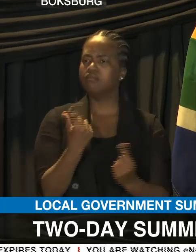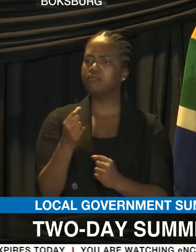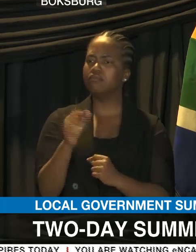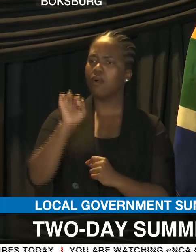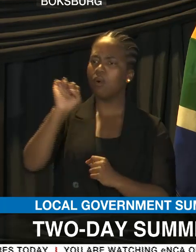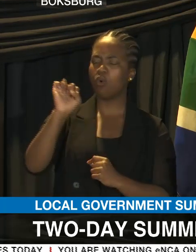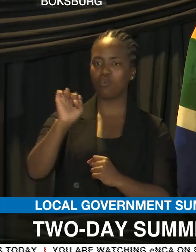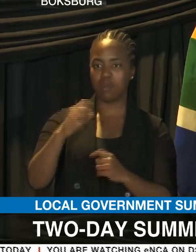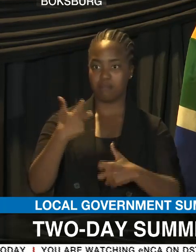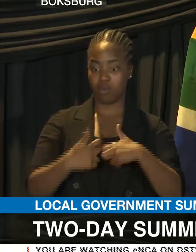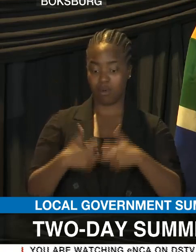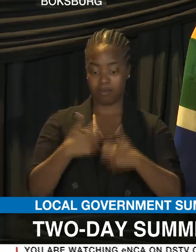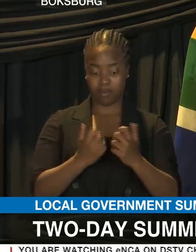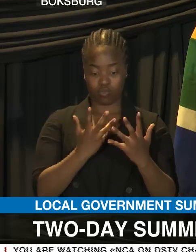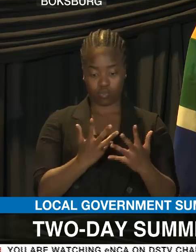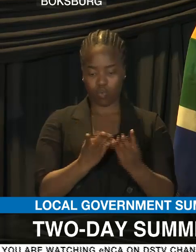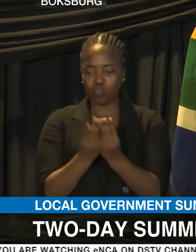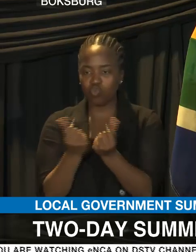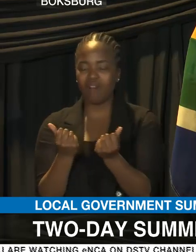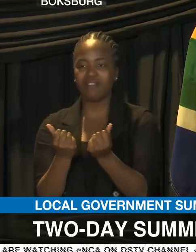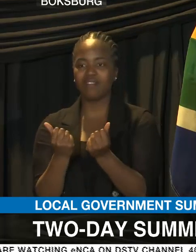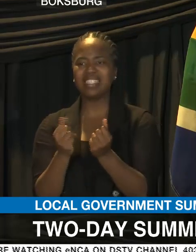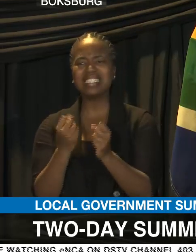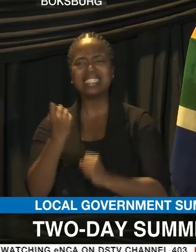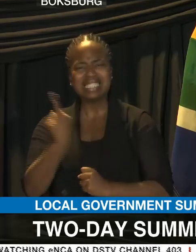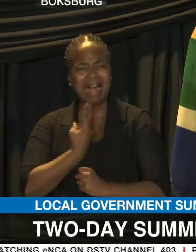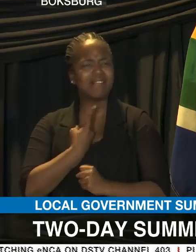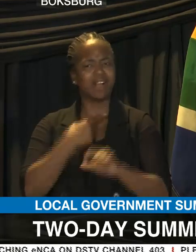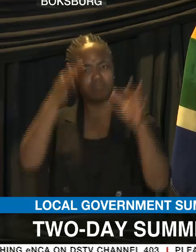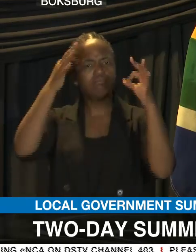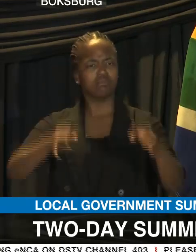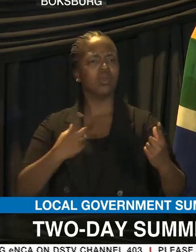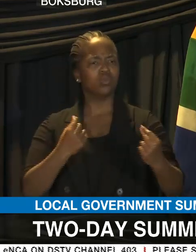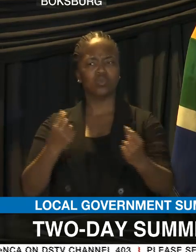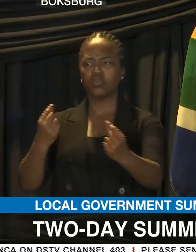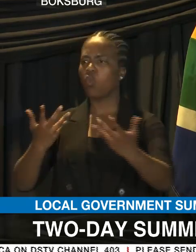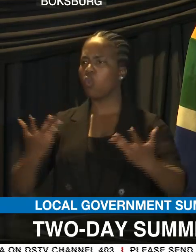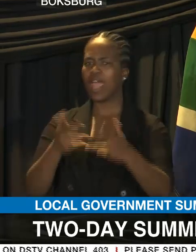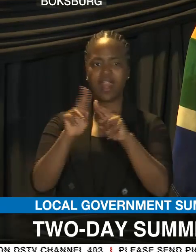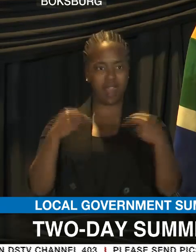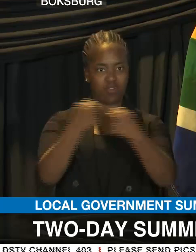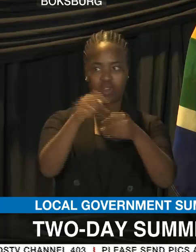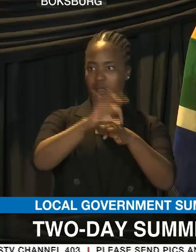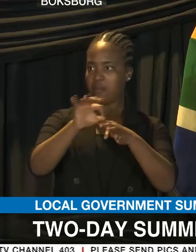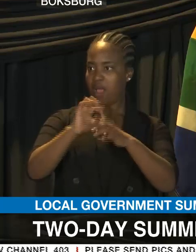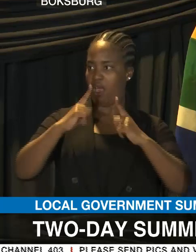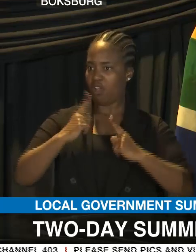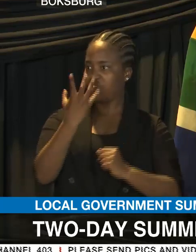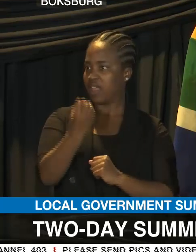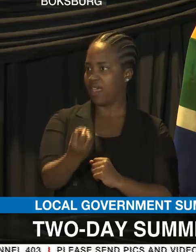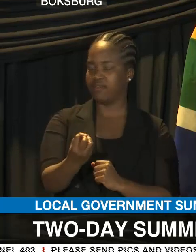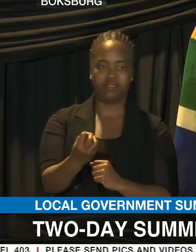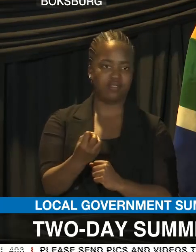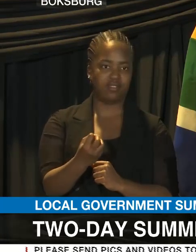own solutions, localized those pivoting obviously on the national plan that